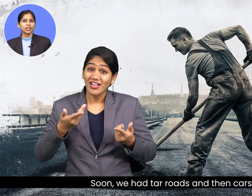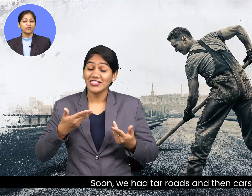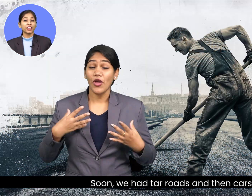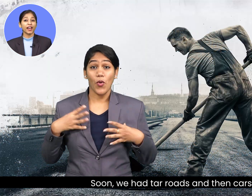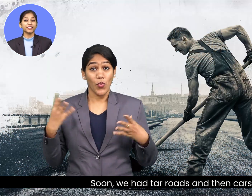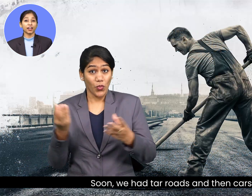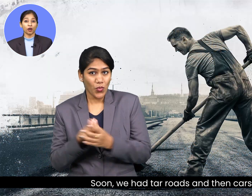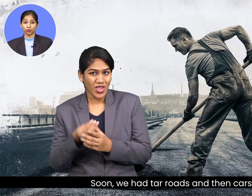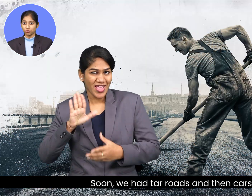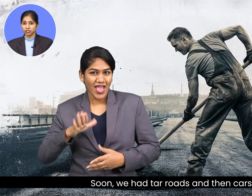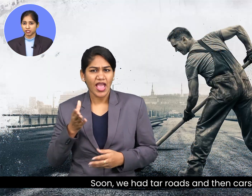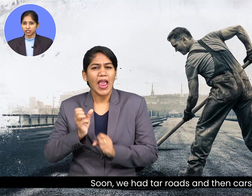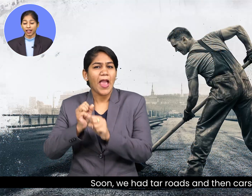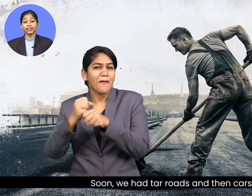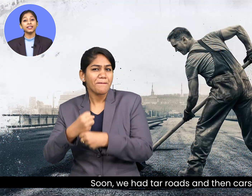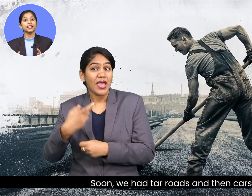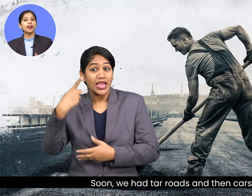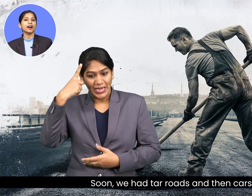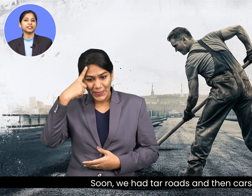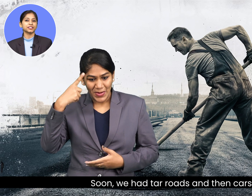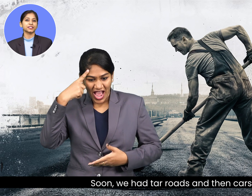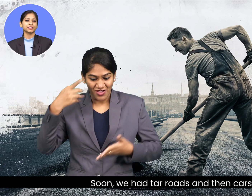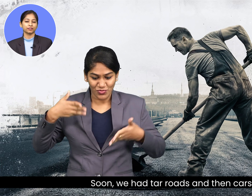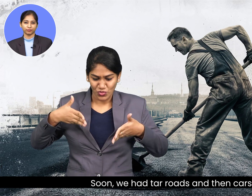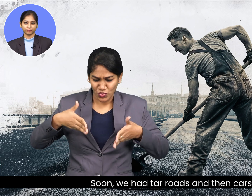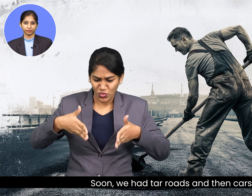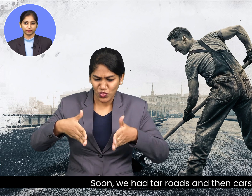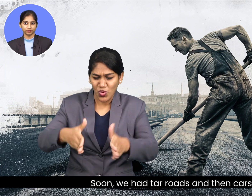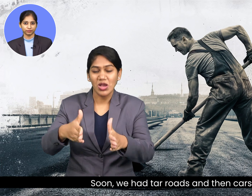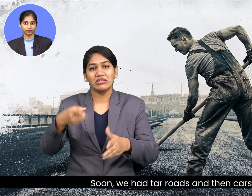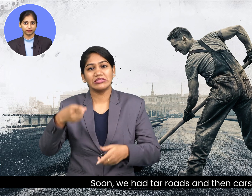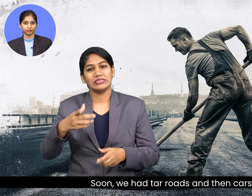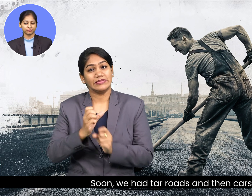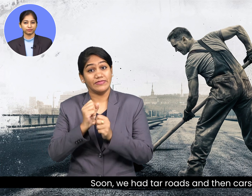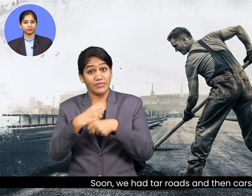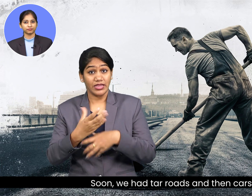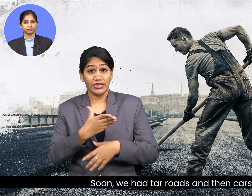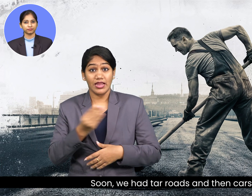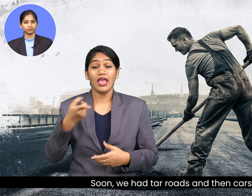Soon, we had tar roads and then cars.